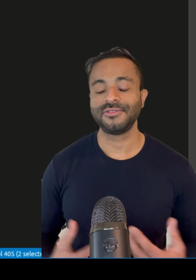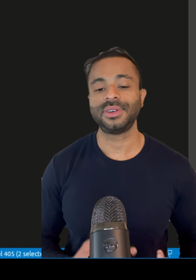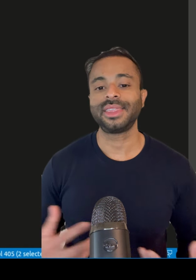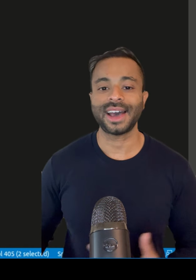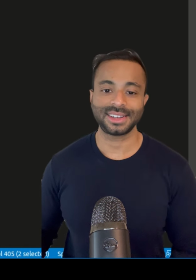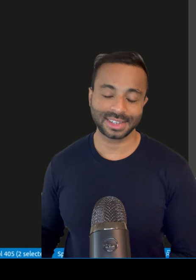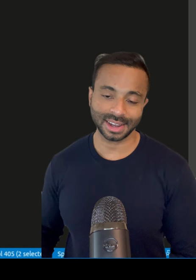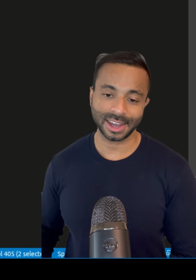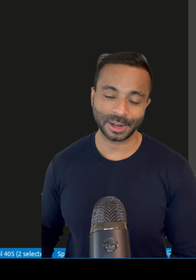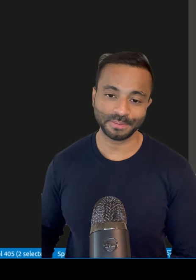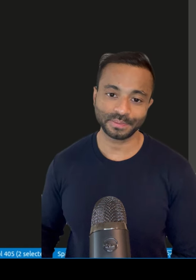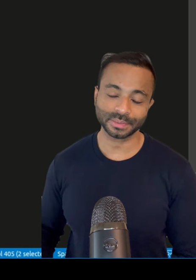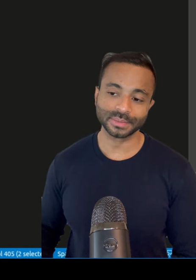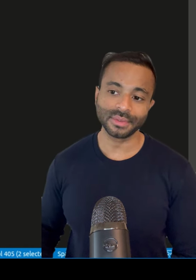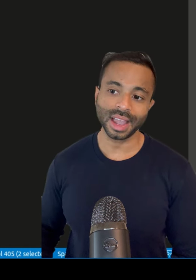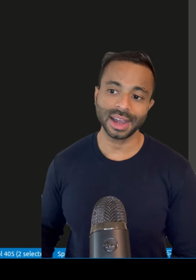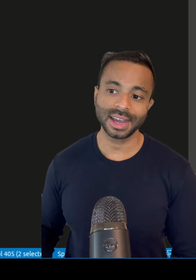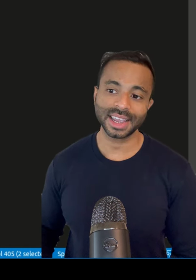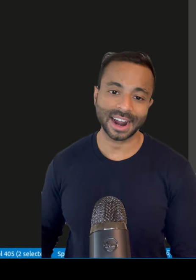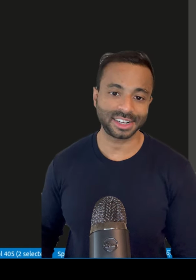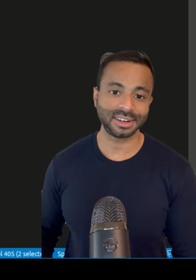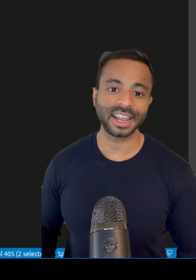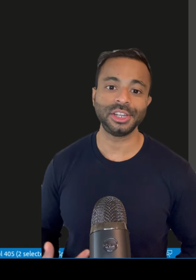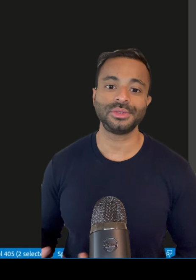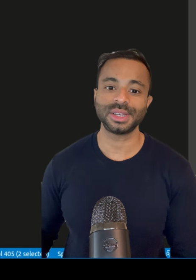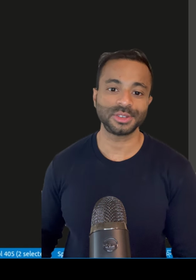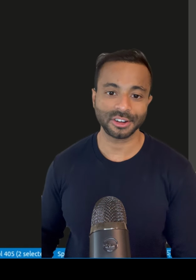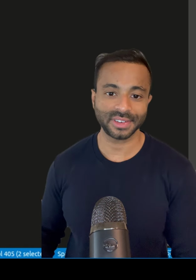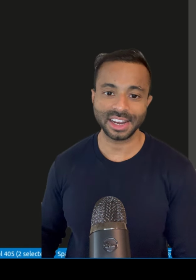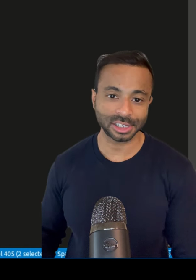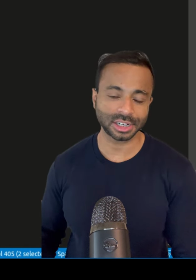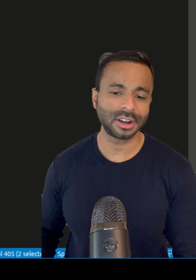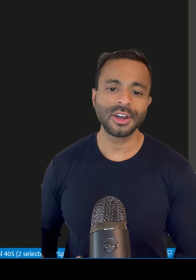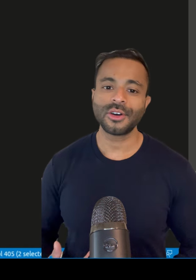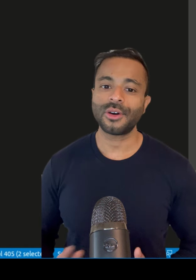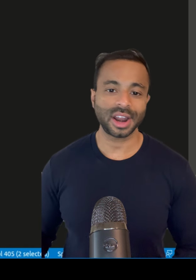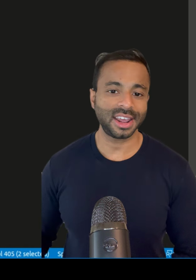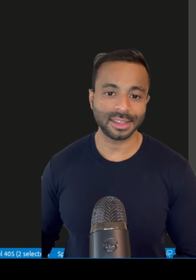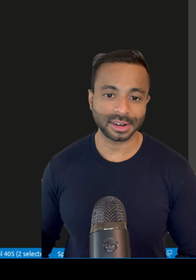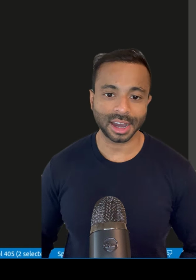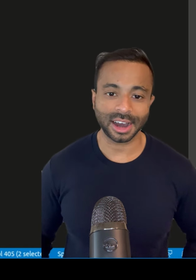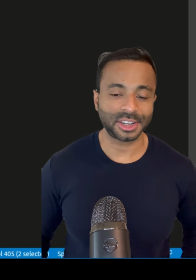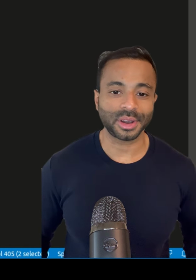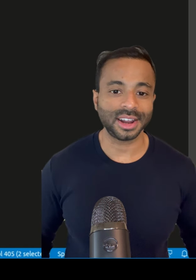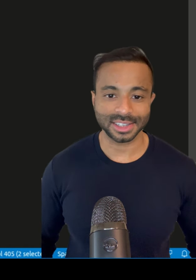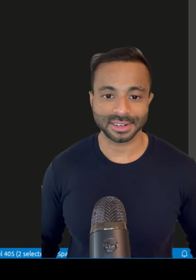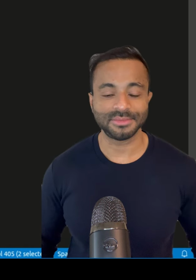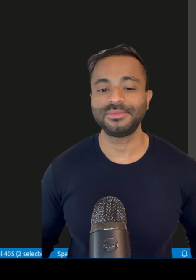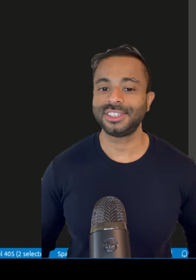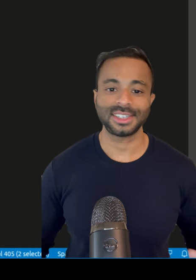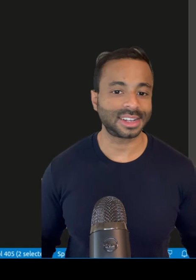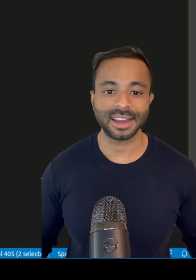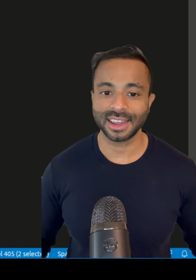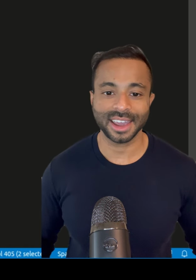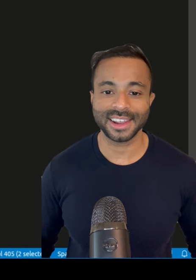convert that character into some sort of integer or any other tokenizer, just like any